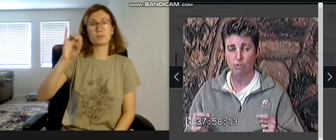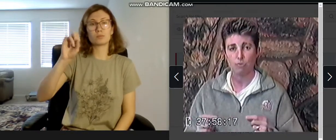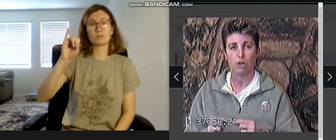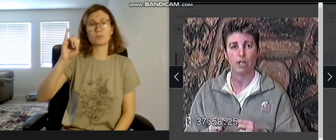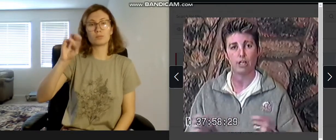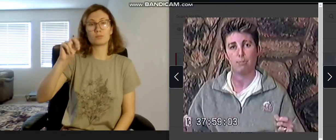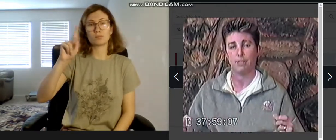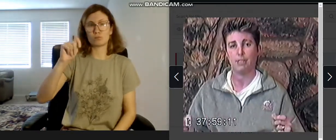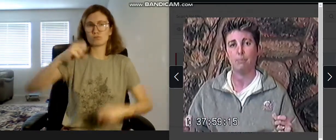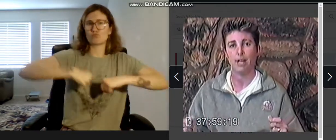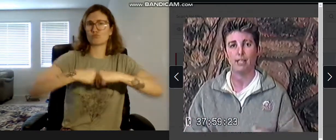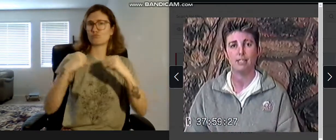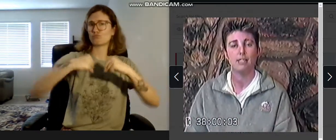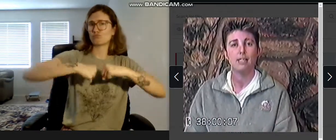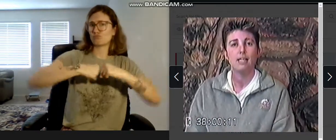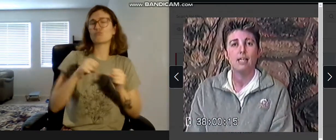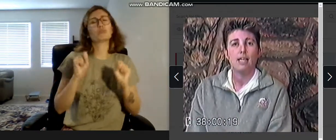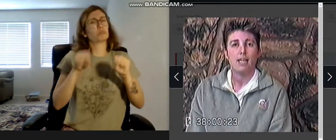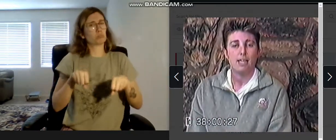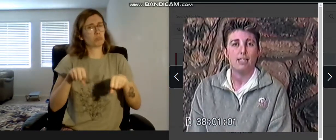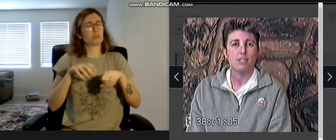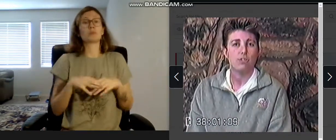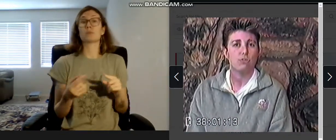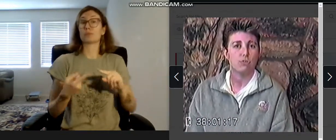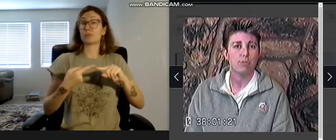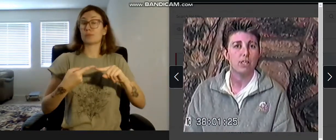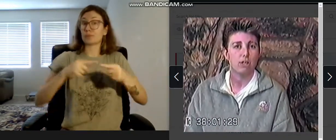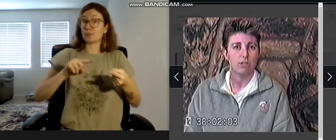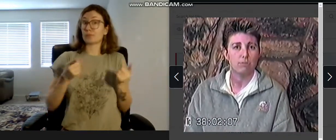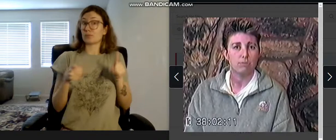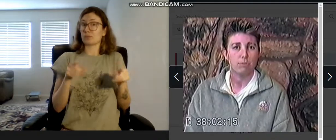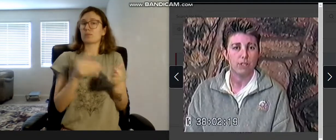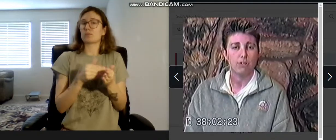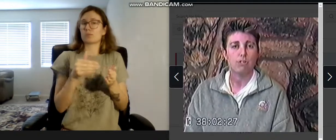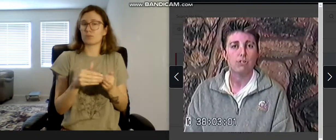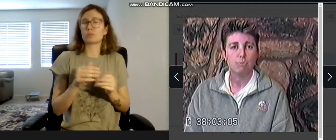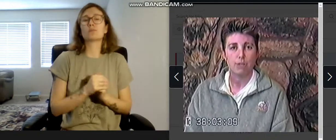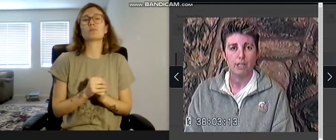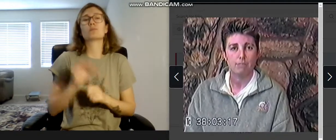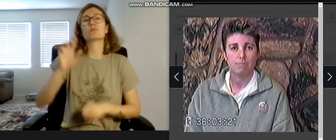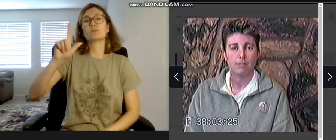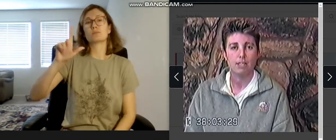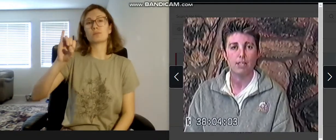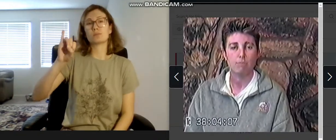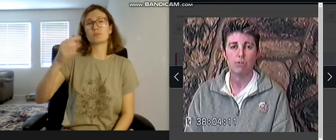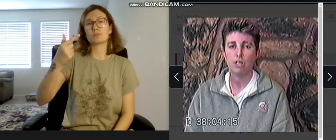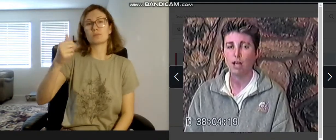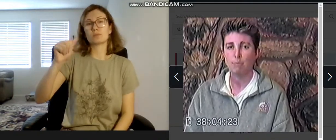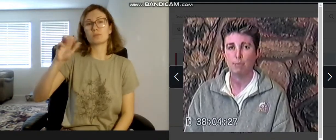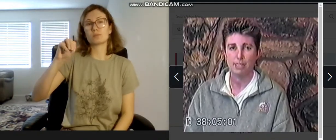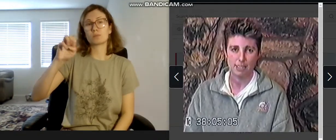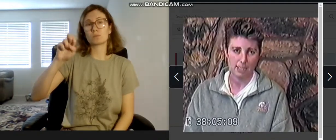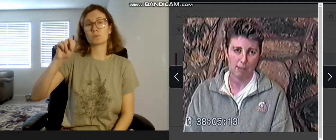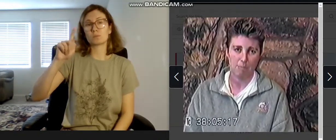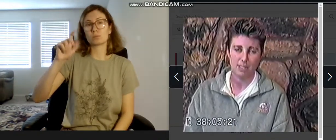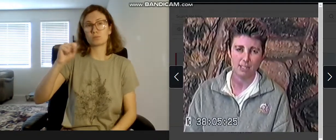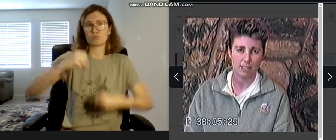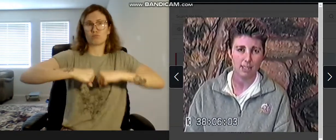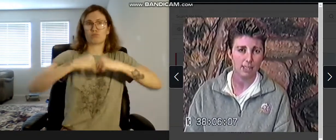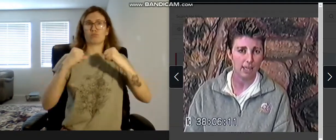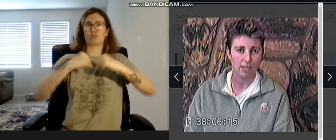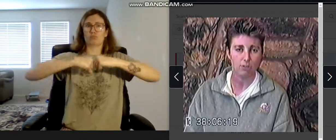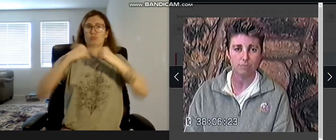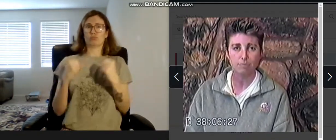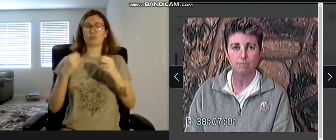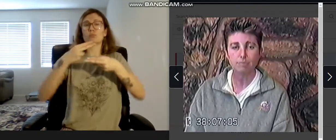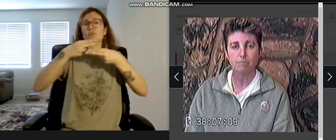stretches too far or completely breaks. And this is normally called what we know as a sprain. And the most common place this happens is like